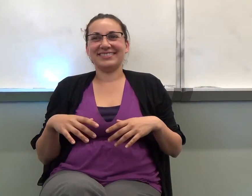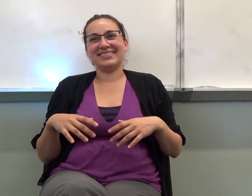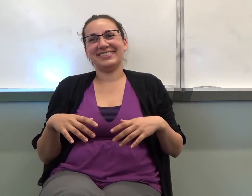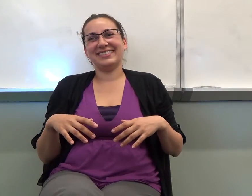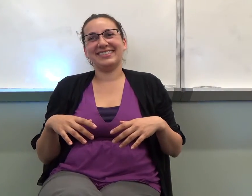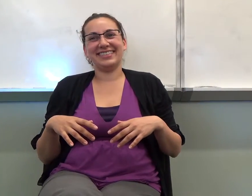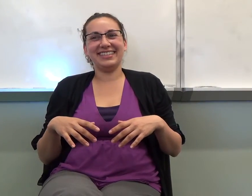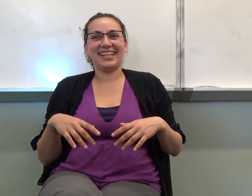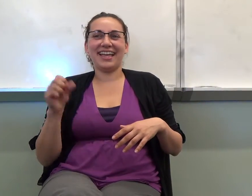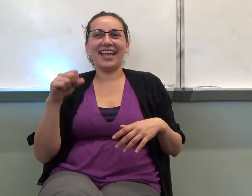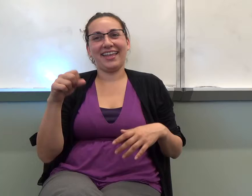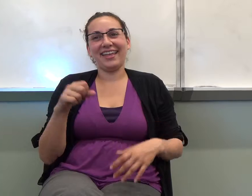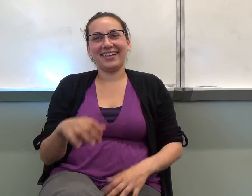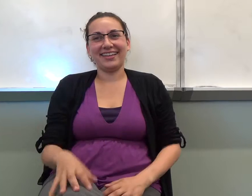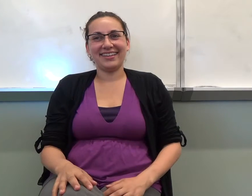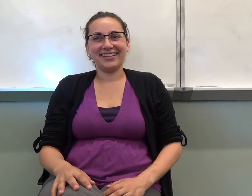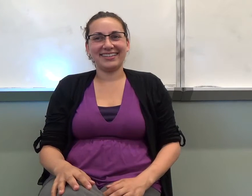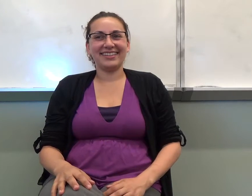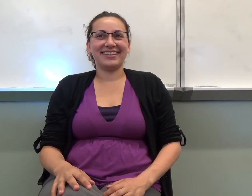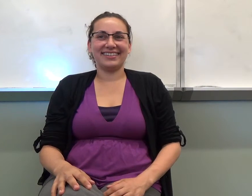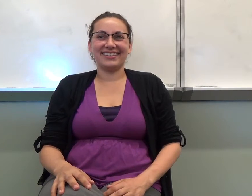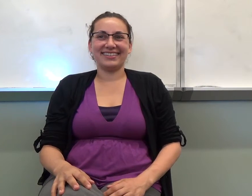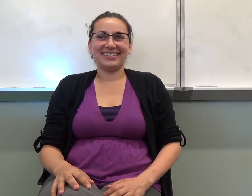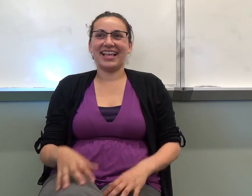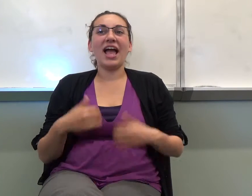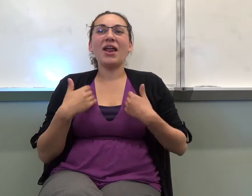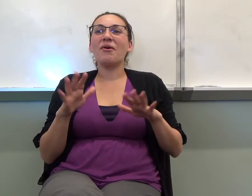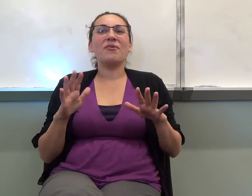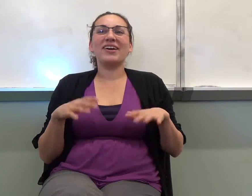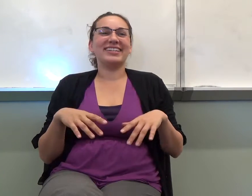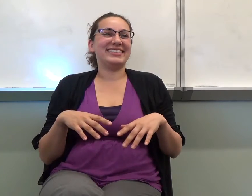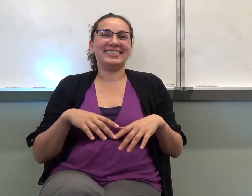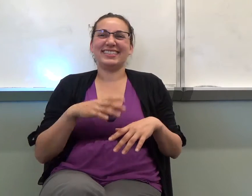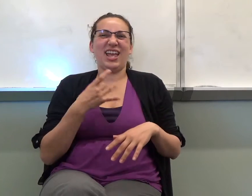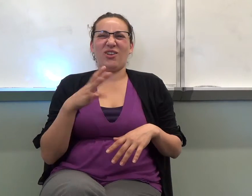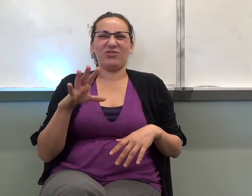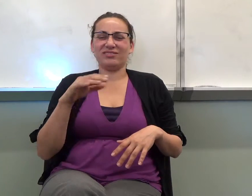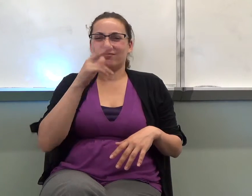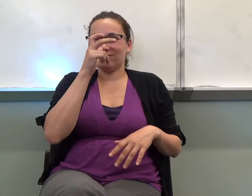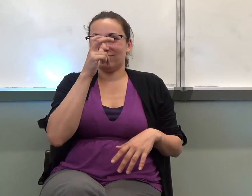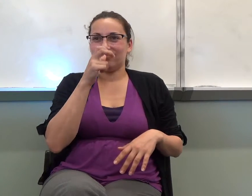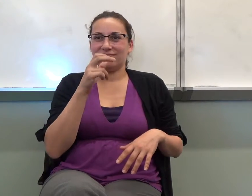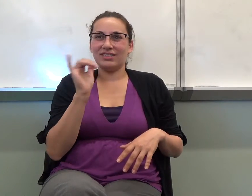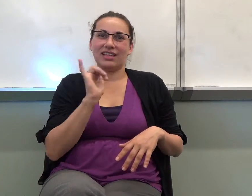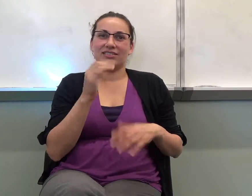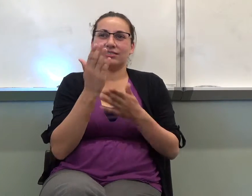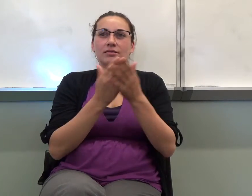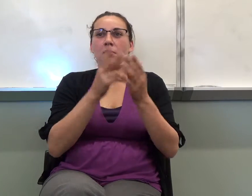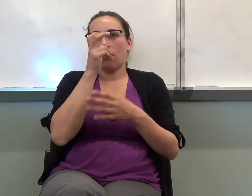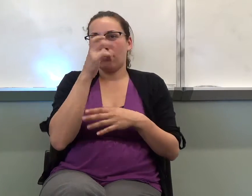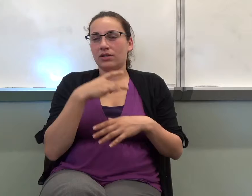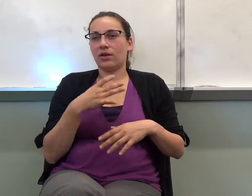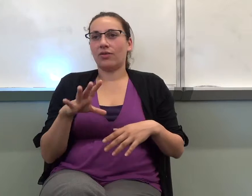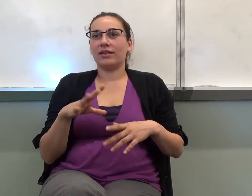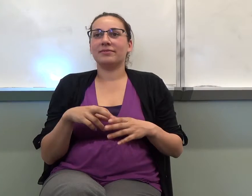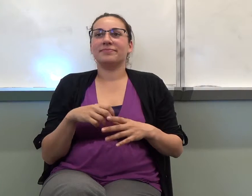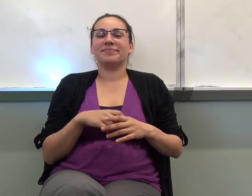mine says it's about 18%. It drops about 0.6%. So it comes down just a little bit to about